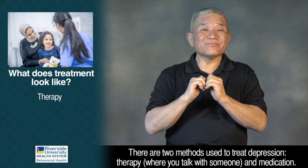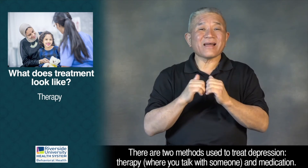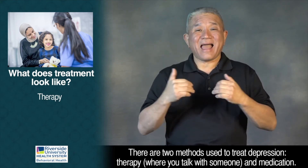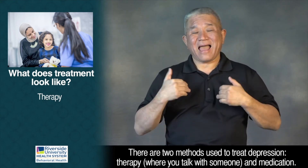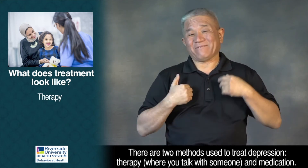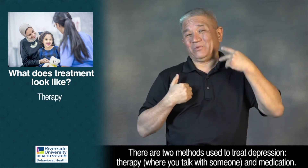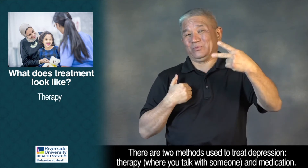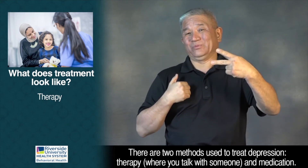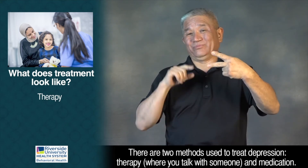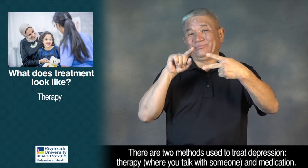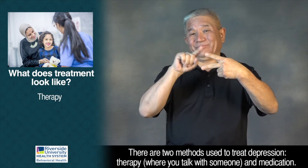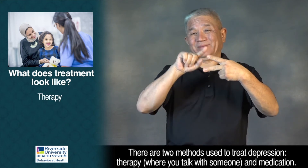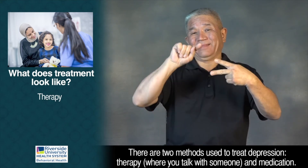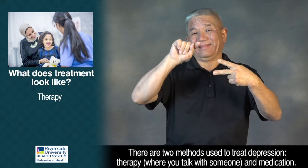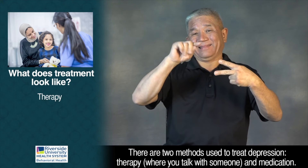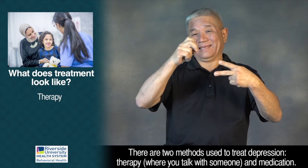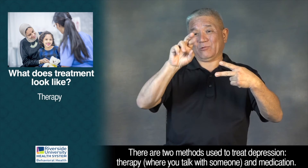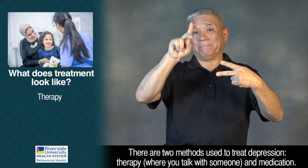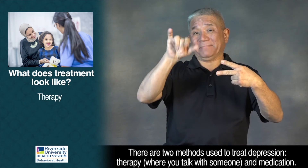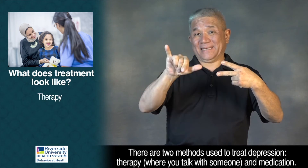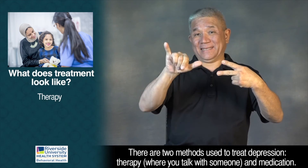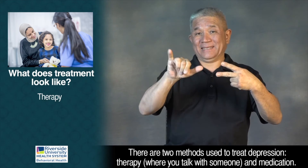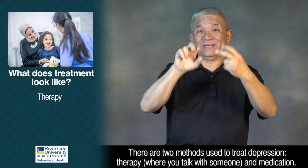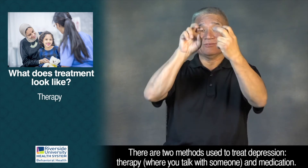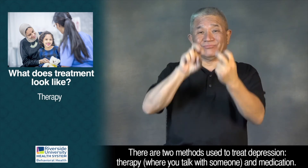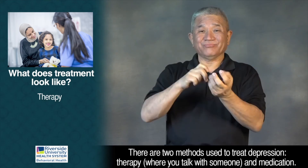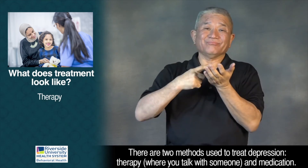There are two methods used to treat depression: therapy, where you talk with someone,